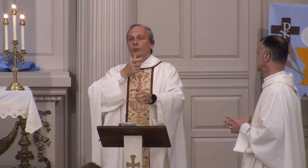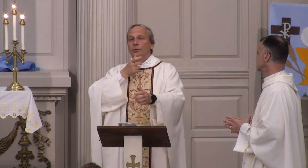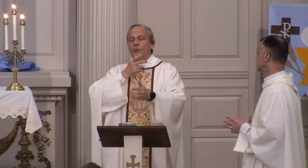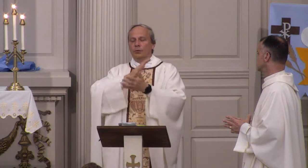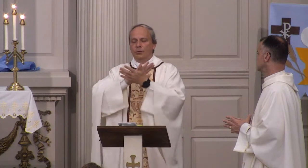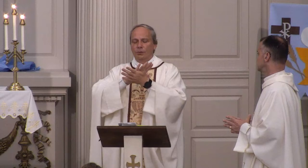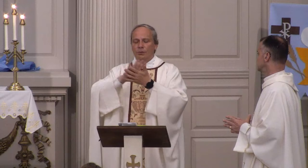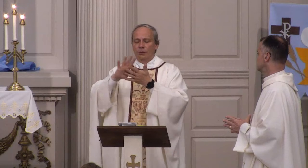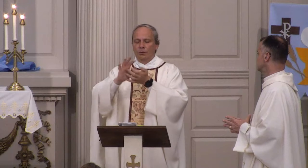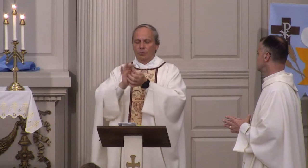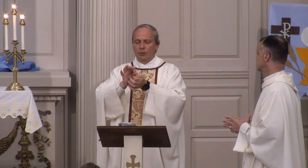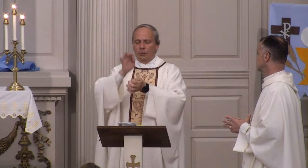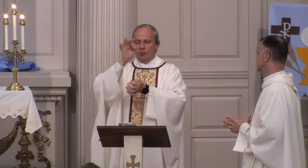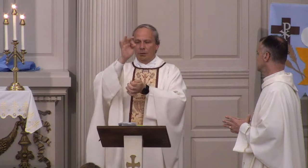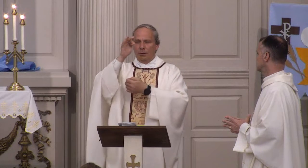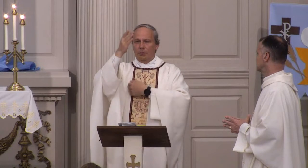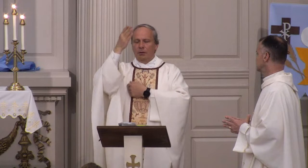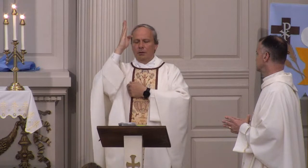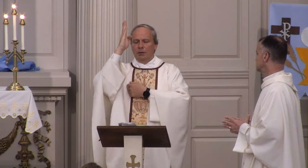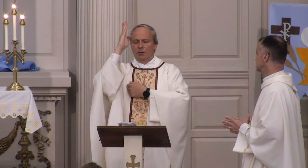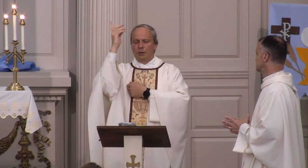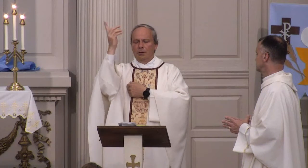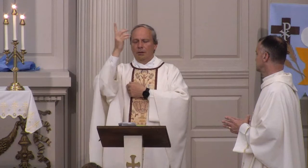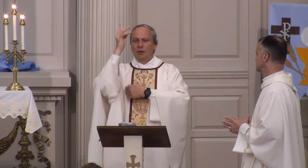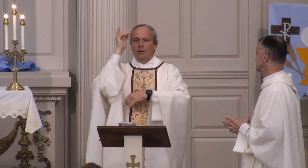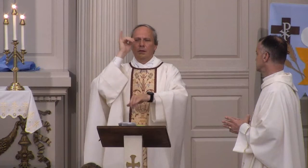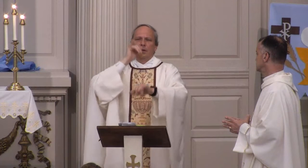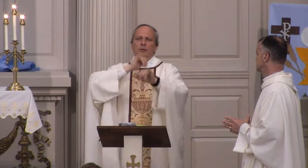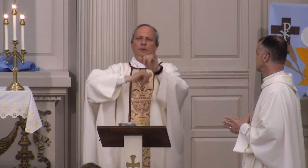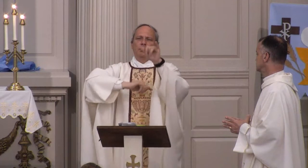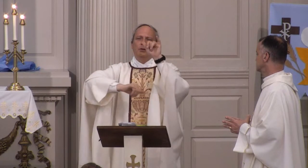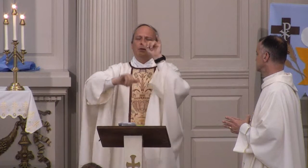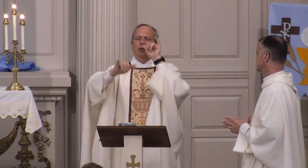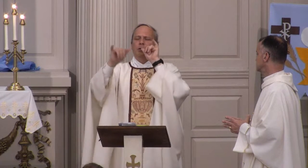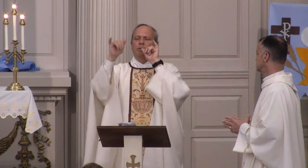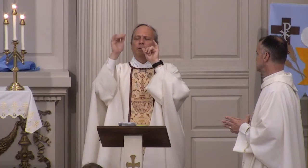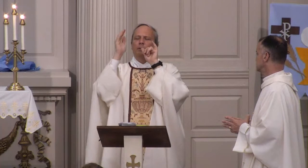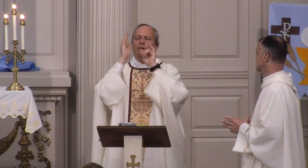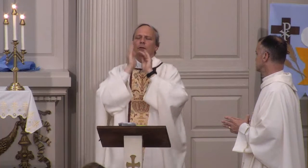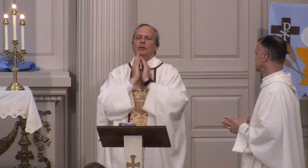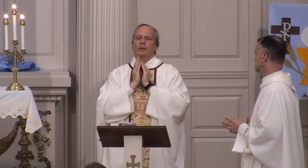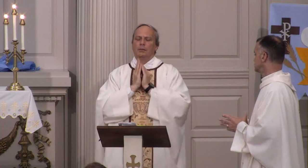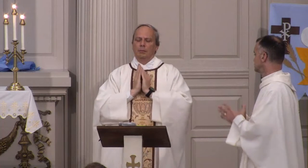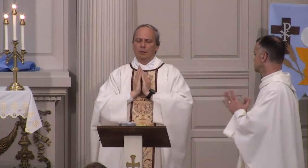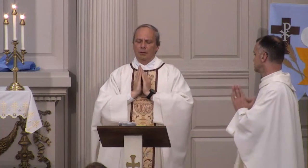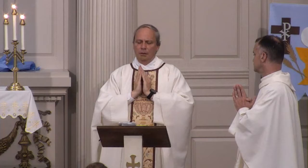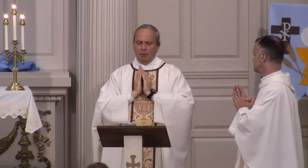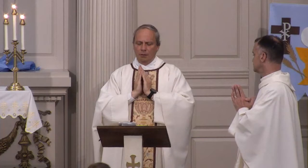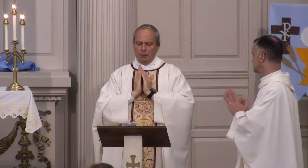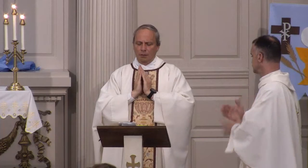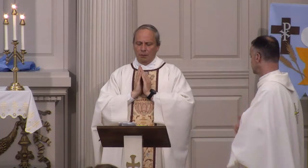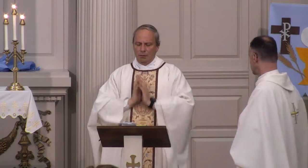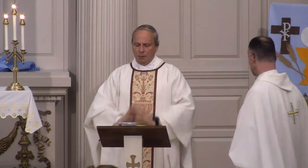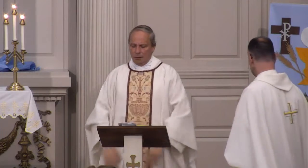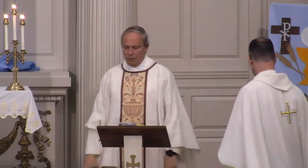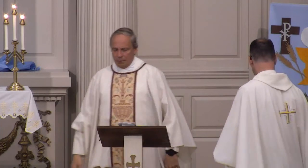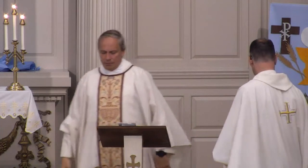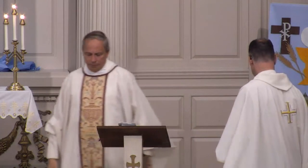the unity of the Holy Spirit, God forever and ever. Amen.